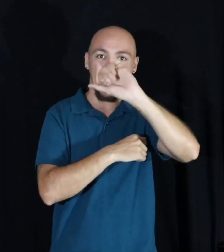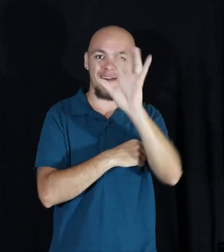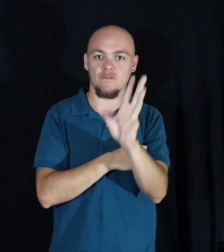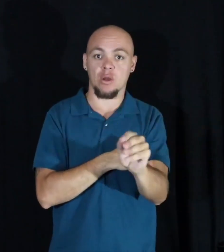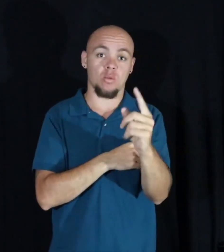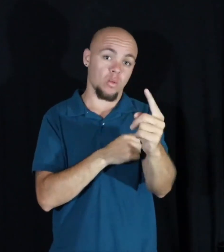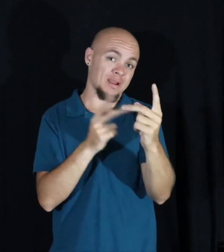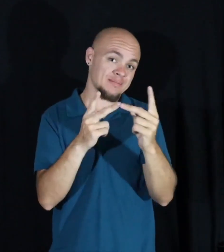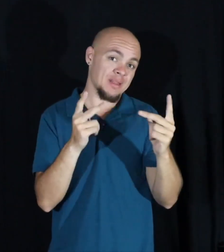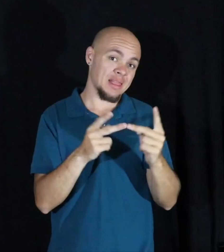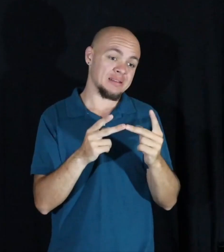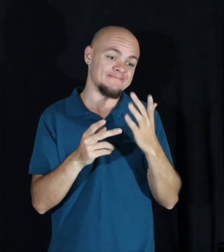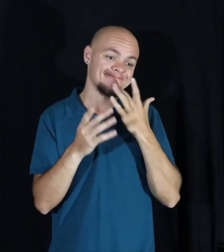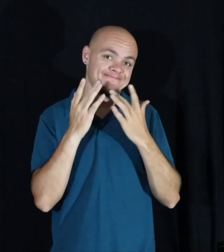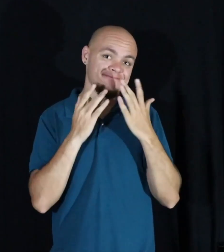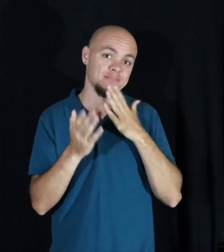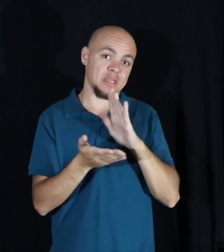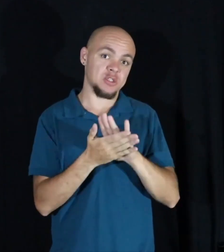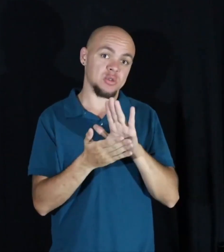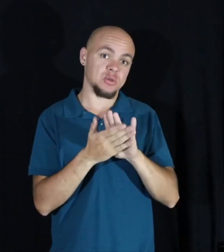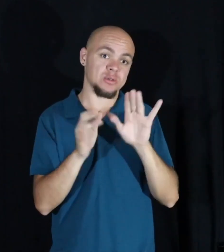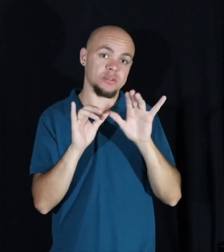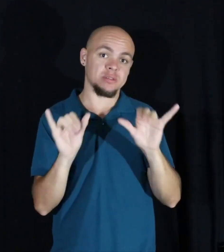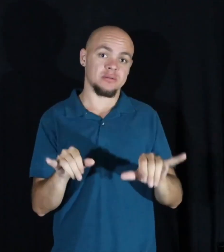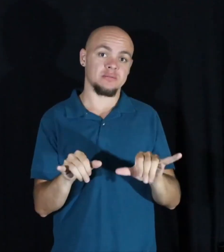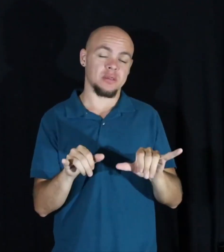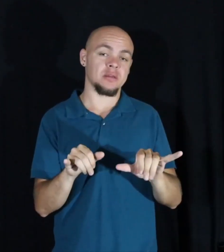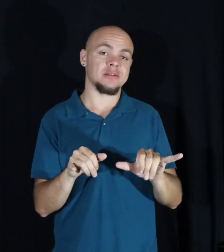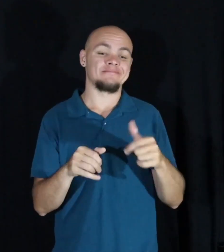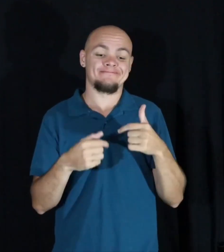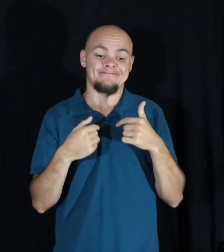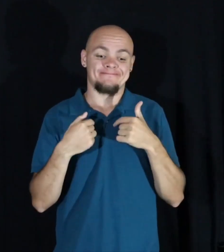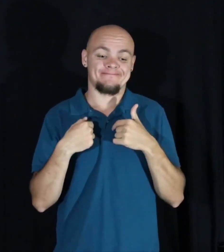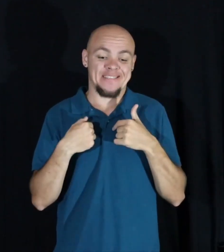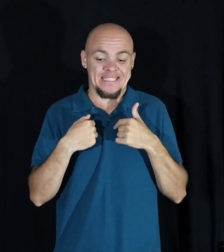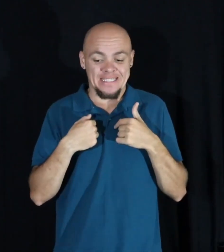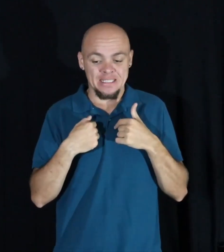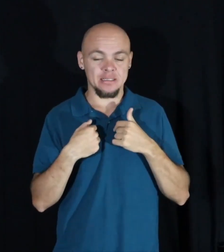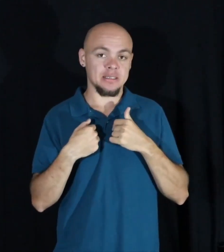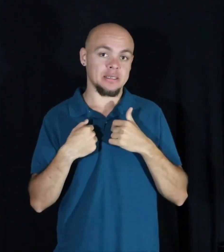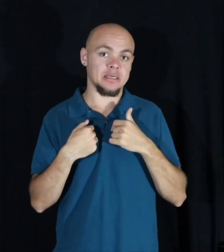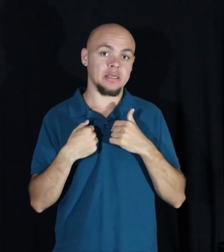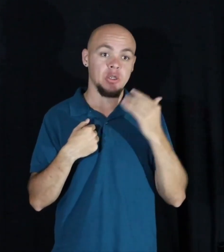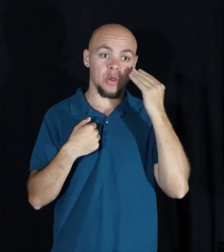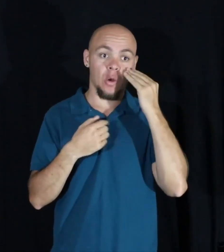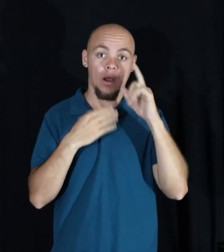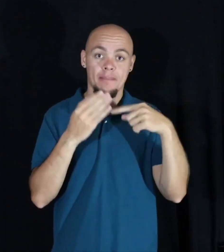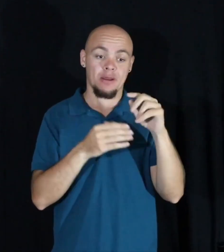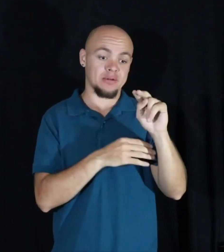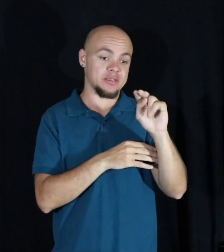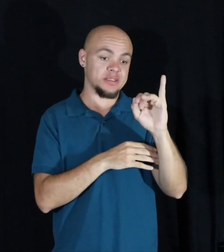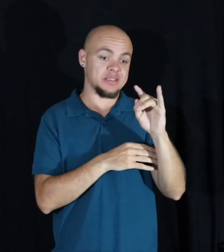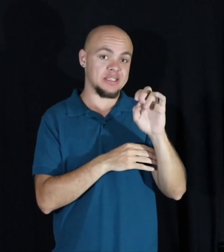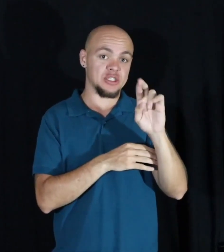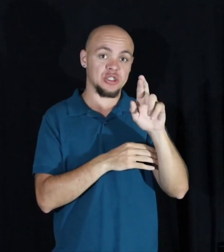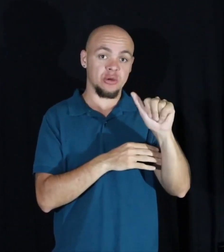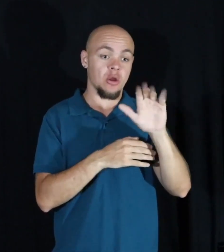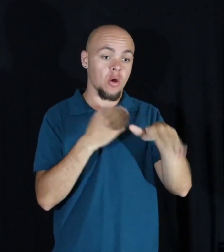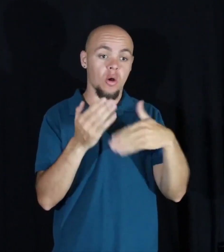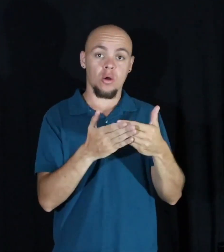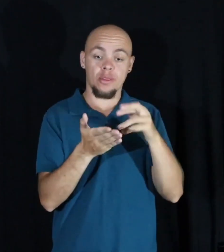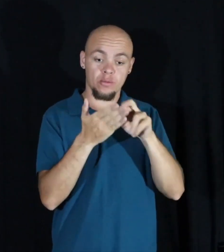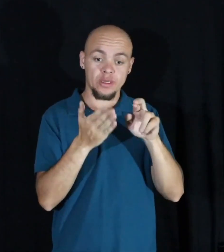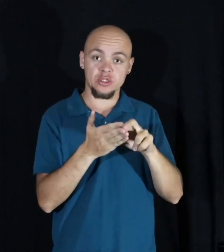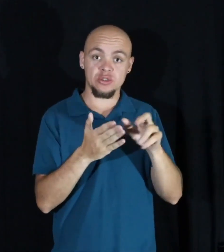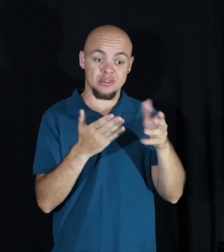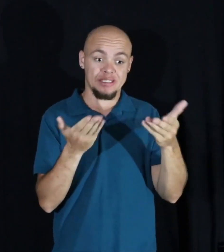place that unfortunately my school system has failed me is I don't know as much as I would like and hope to know about Nigeria. All that research was independent and